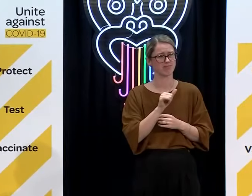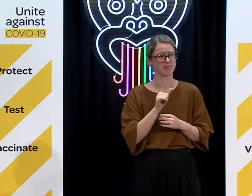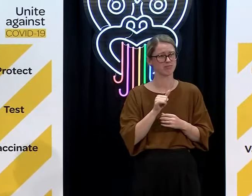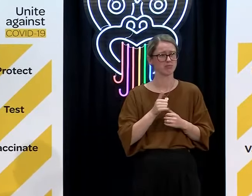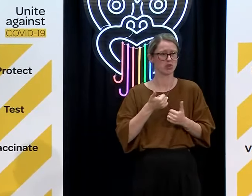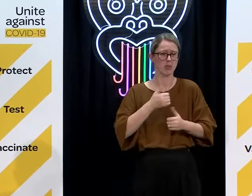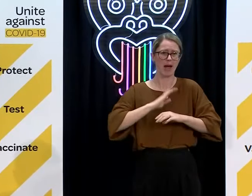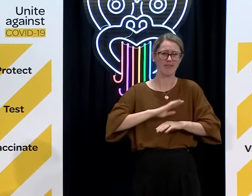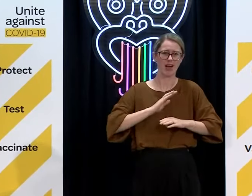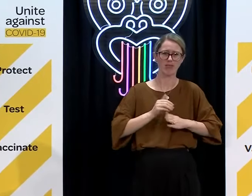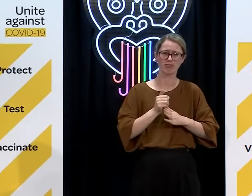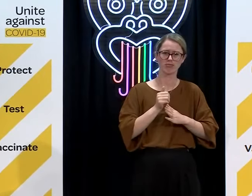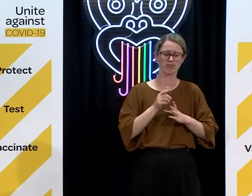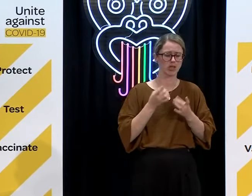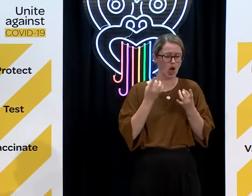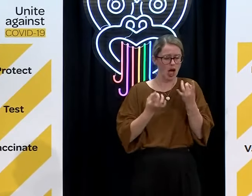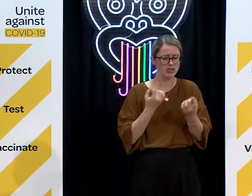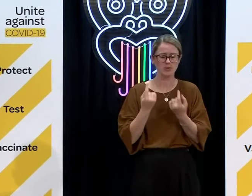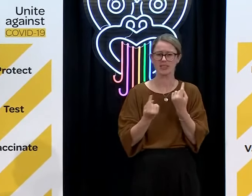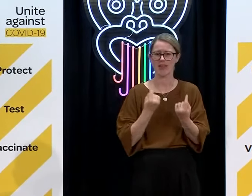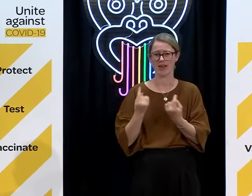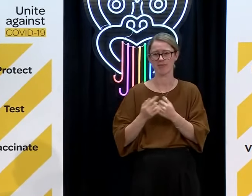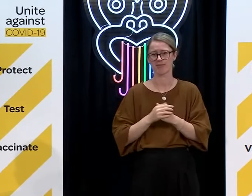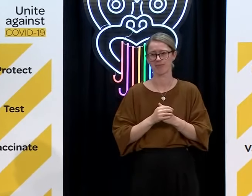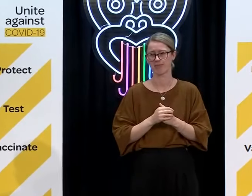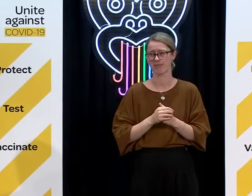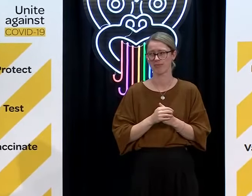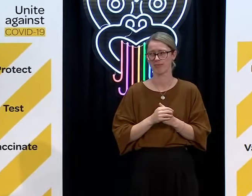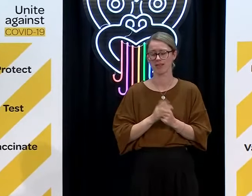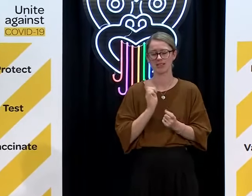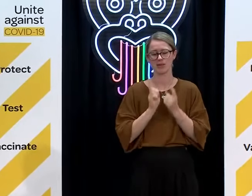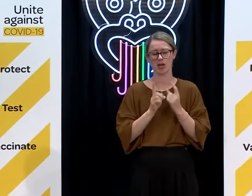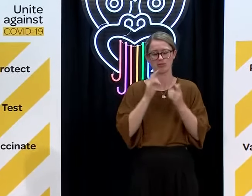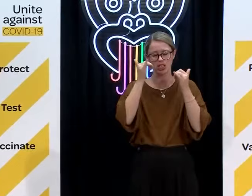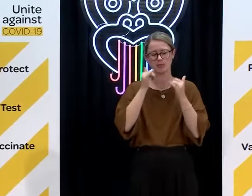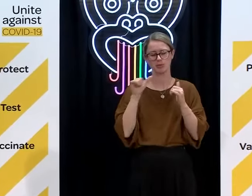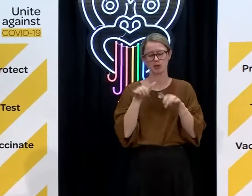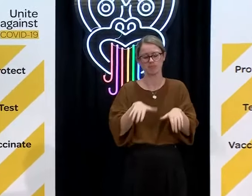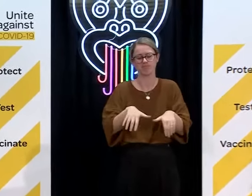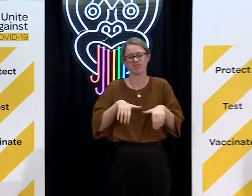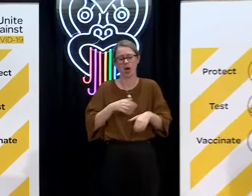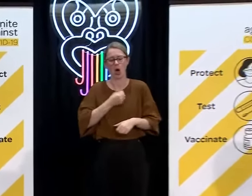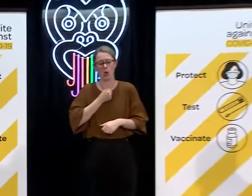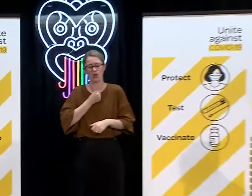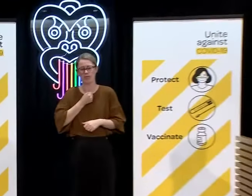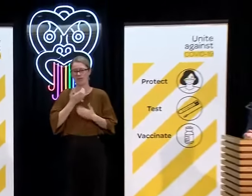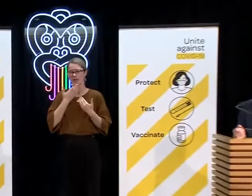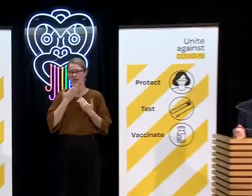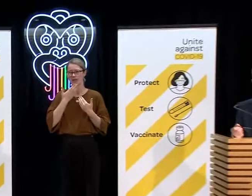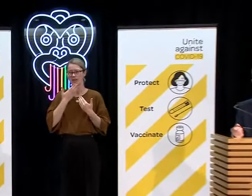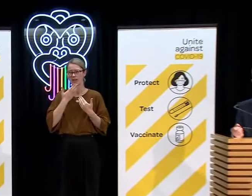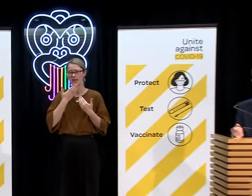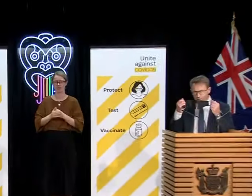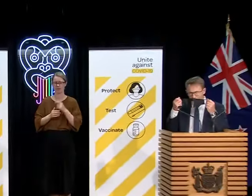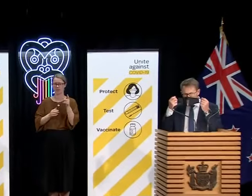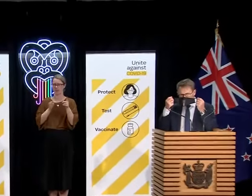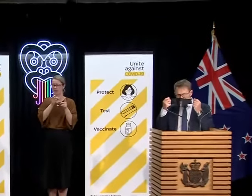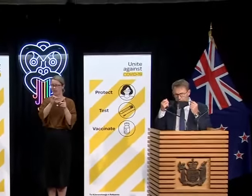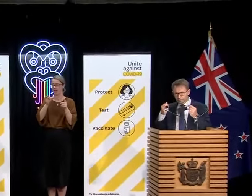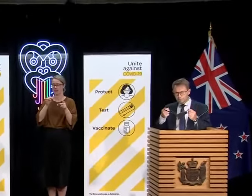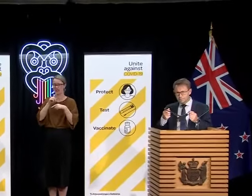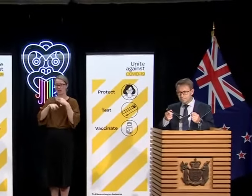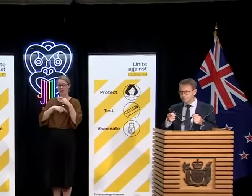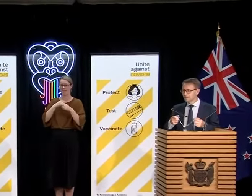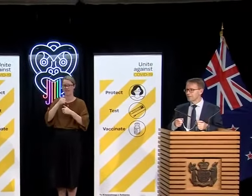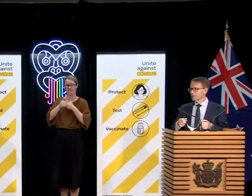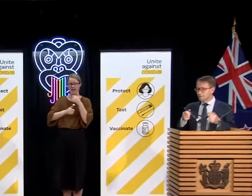course. We should be kind, and we should sometimes reserve our judgment on others. Thanks, everybody. Any ideas for favourite